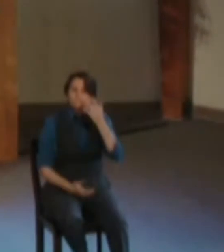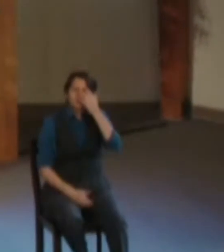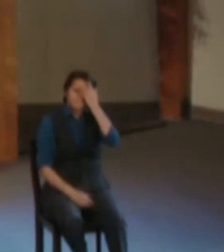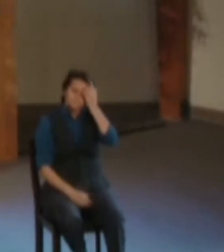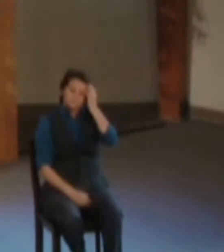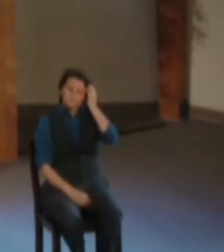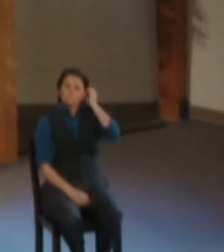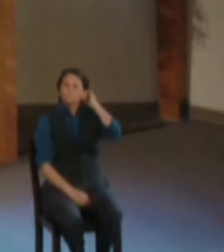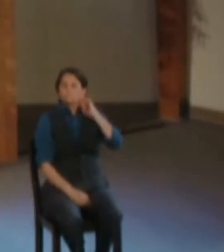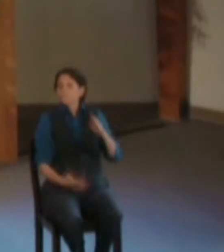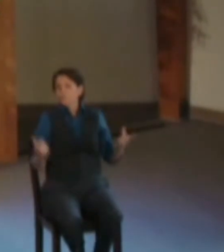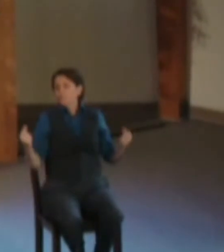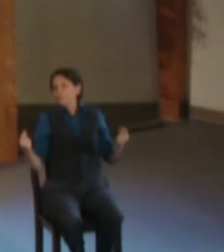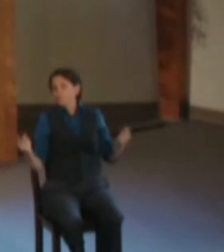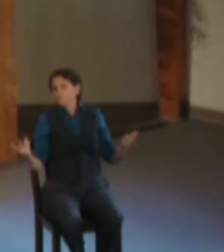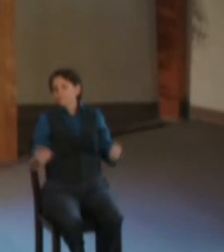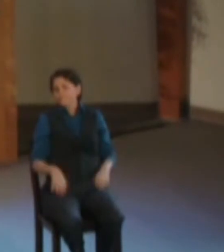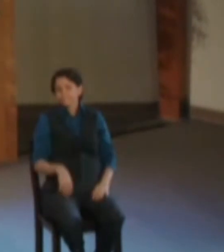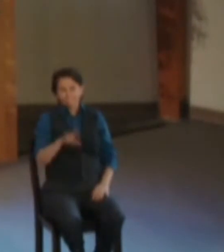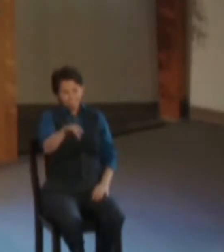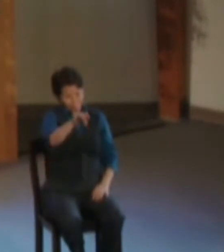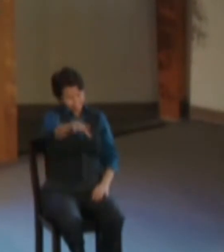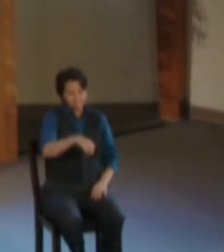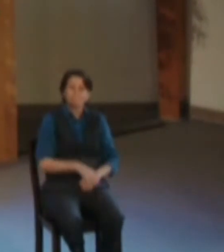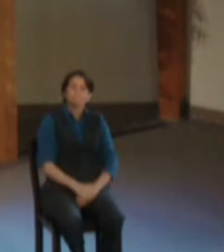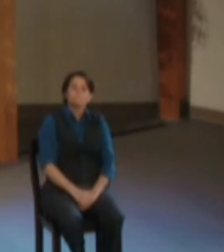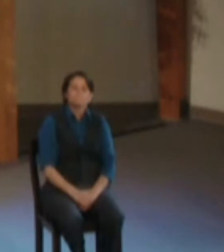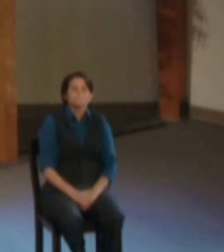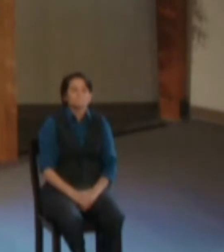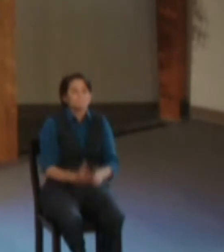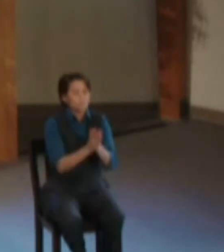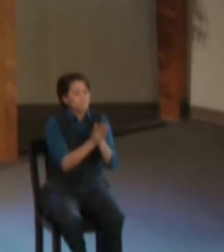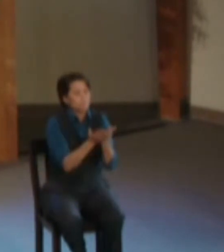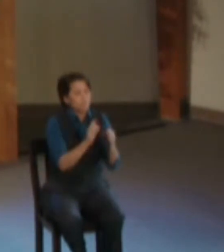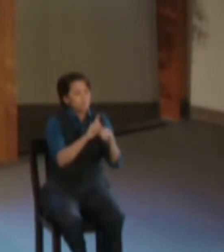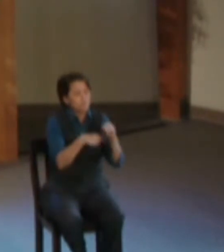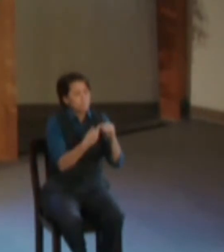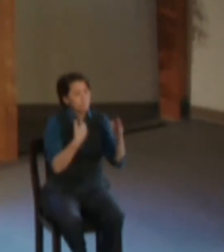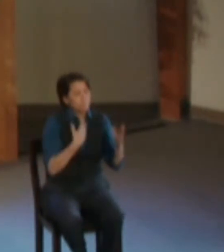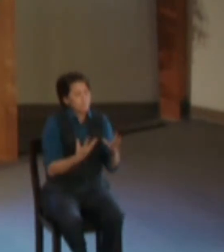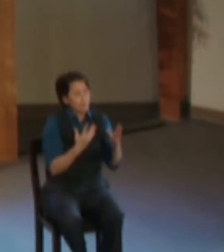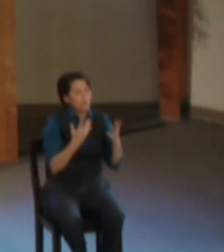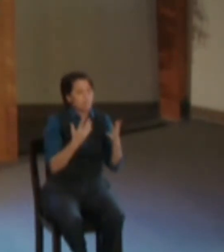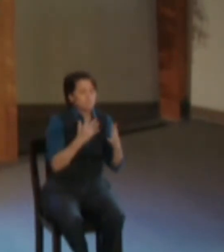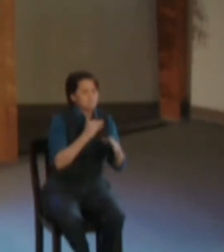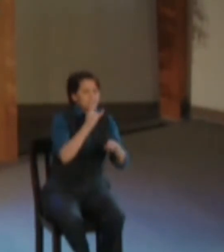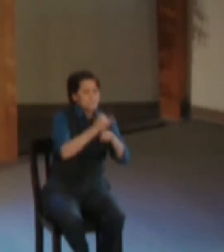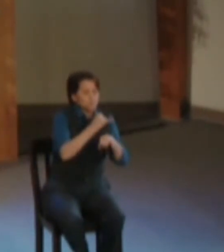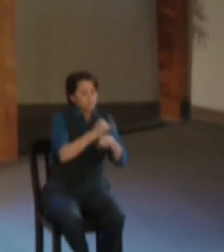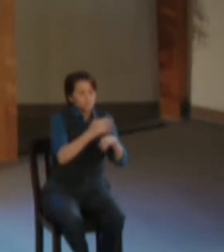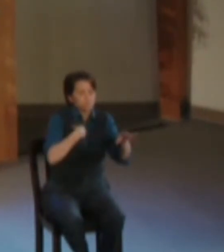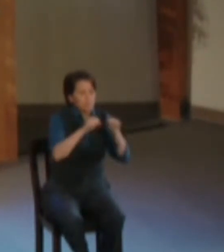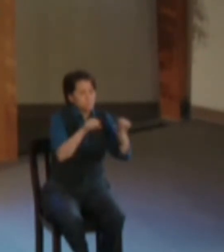So what can you do? Here's some tips. You can read a book about institutionalized systems. You